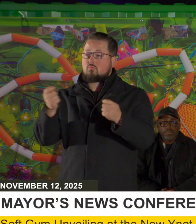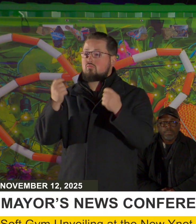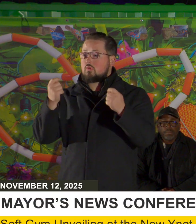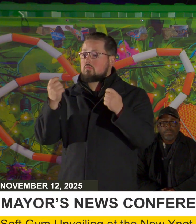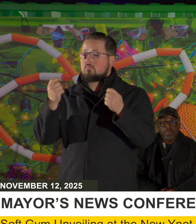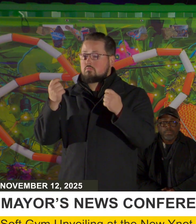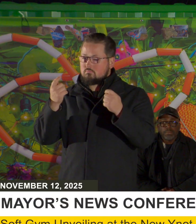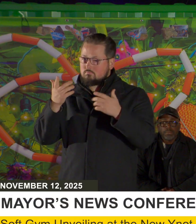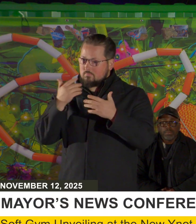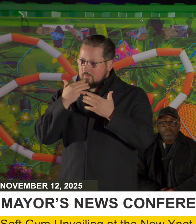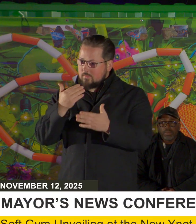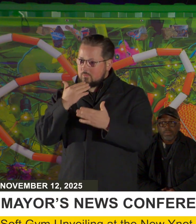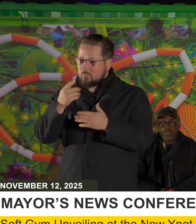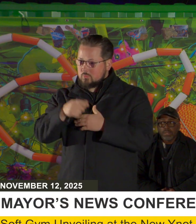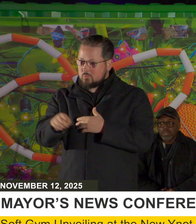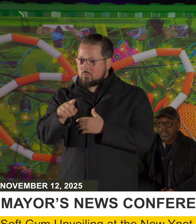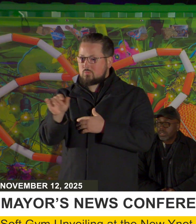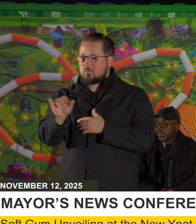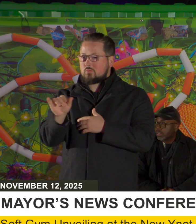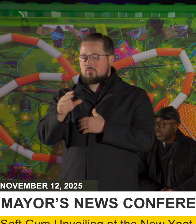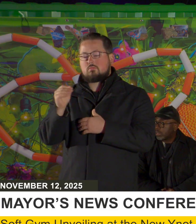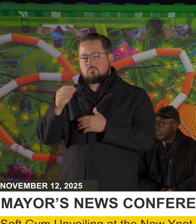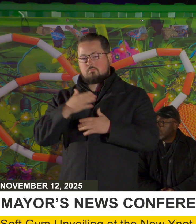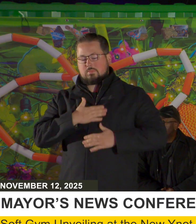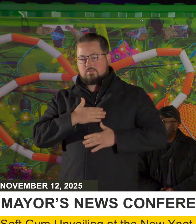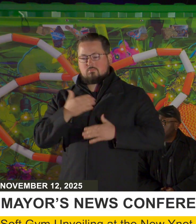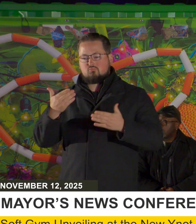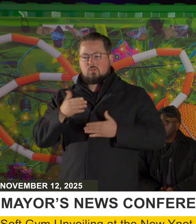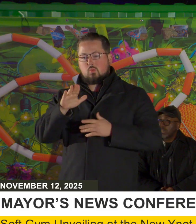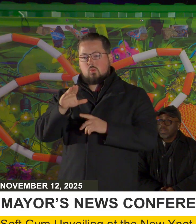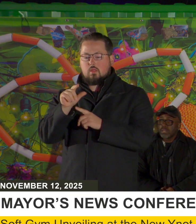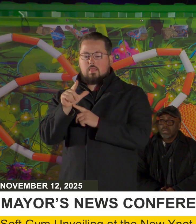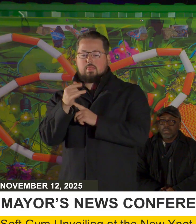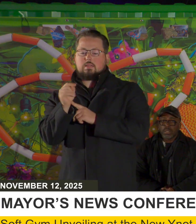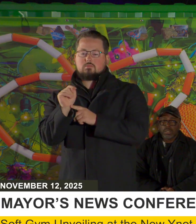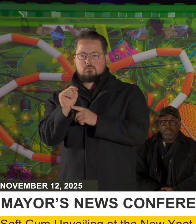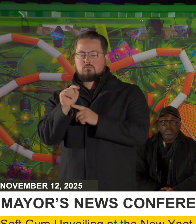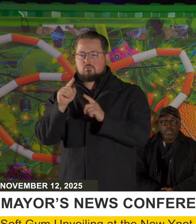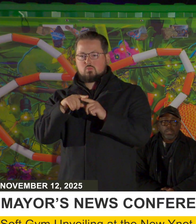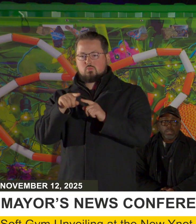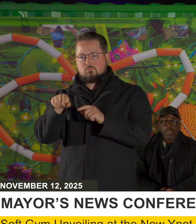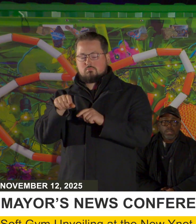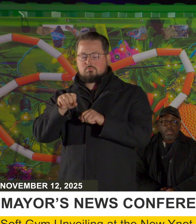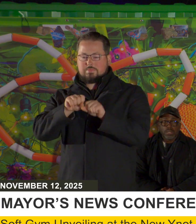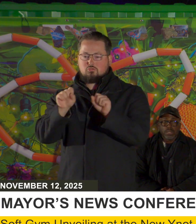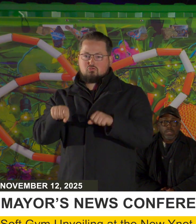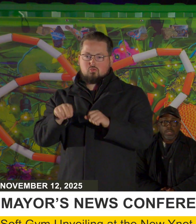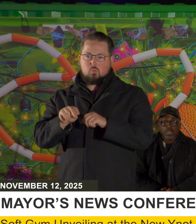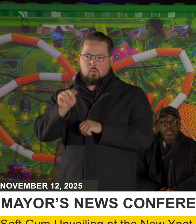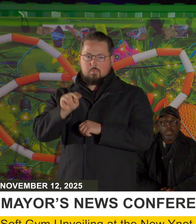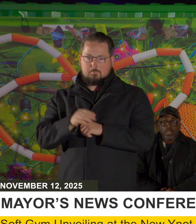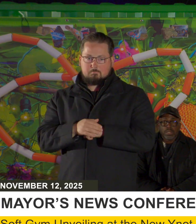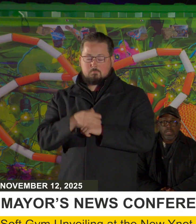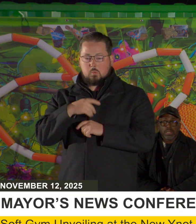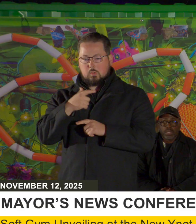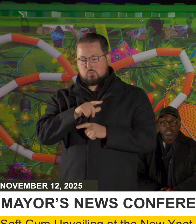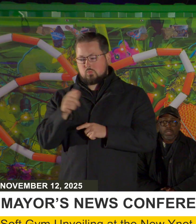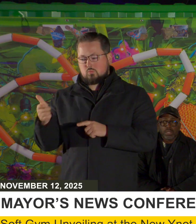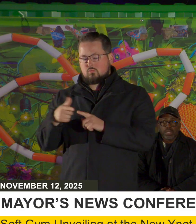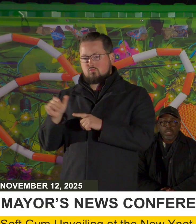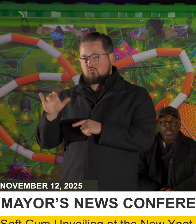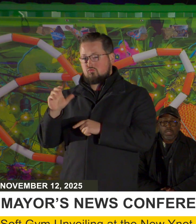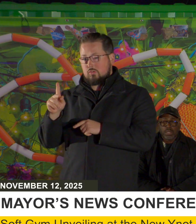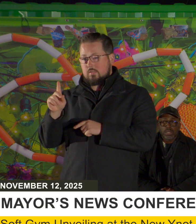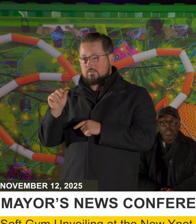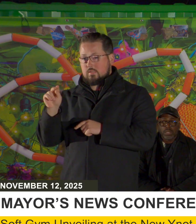site, thank you, and please continue to keep bringing your light to Station North. Now I'd like to hand it over to Jack Dana,